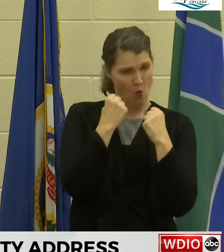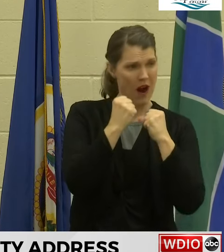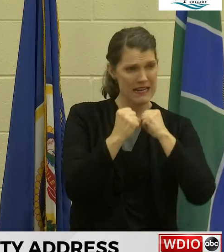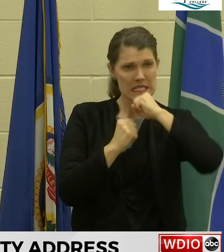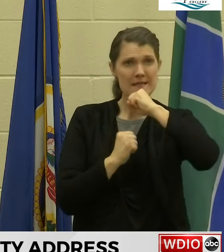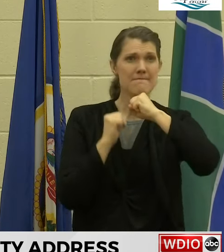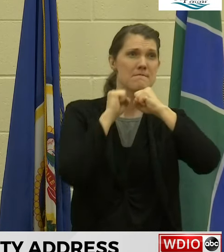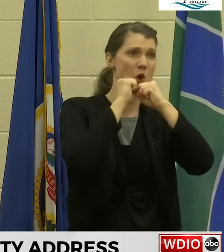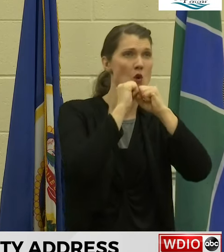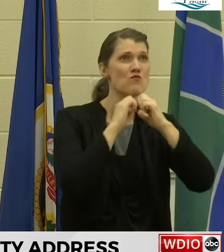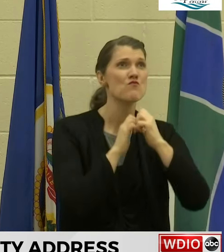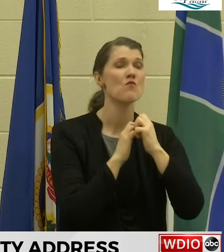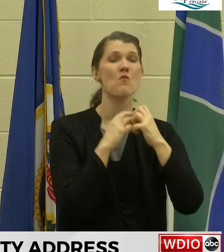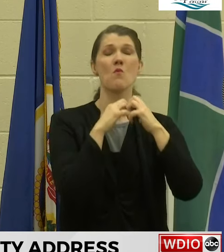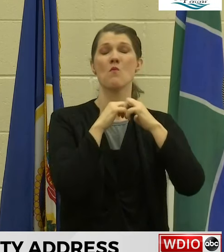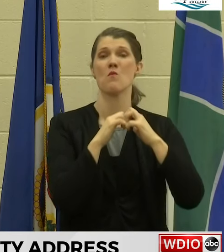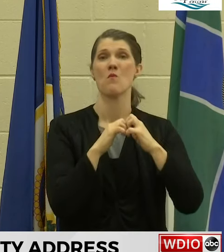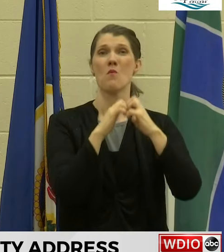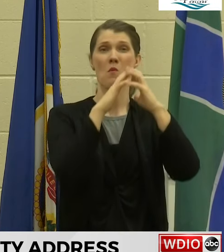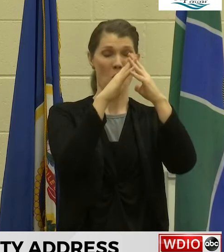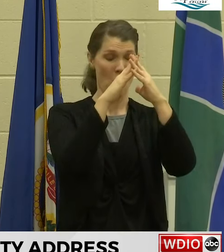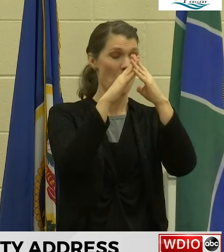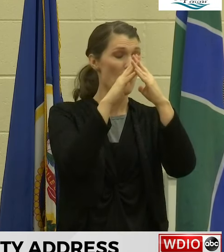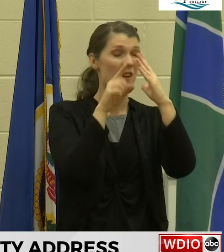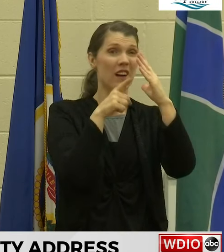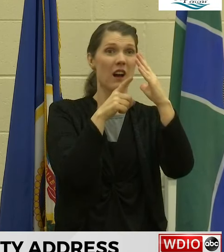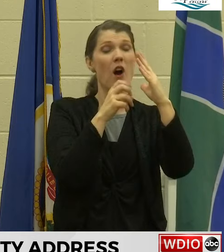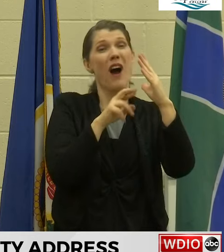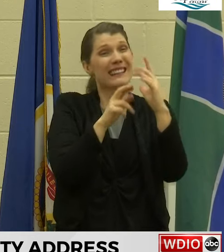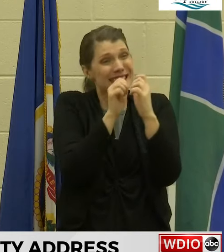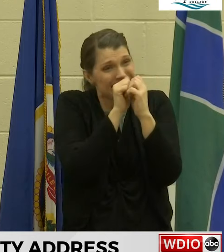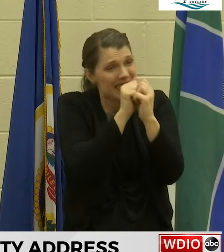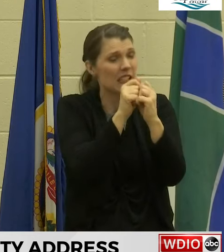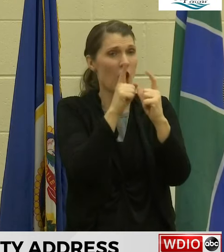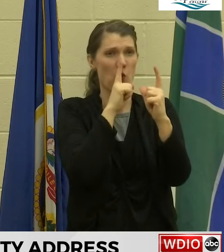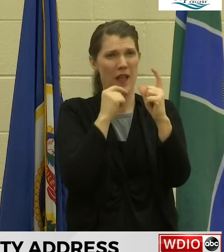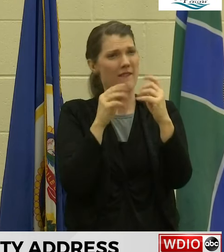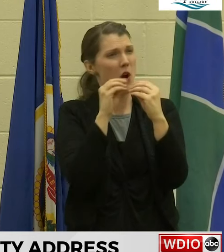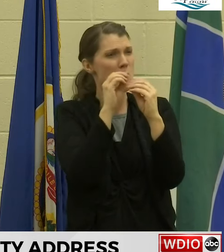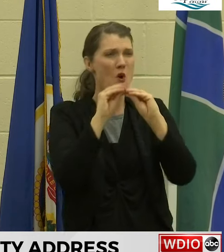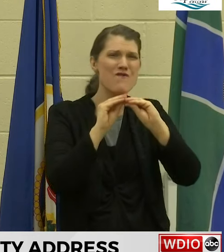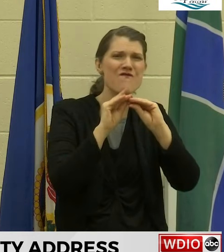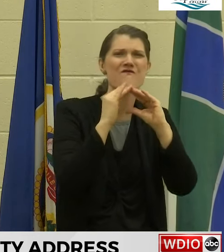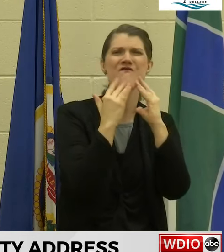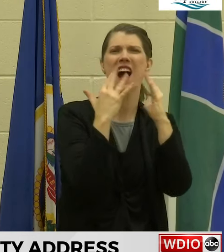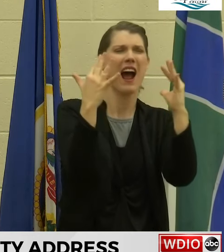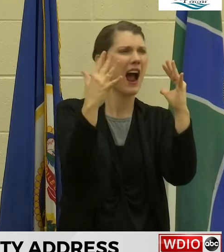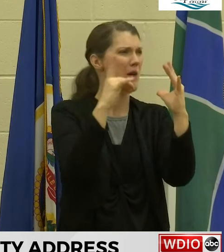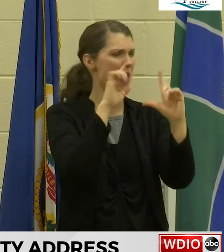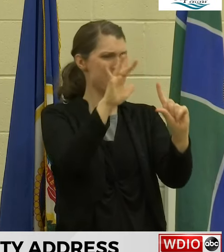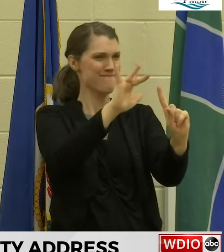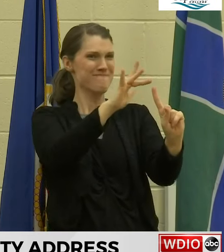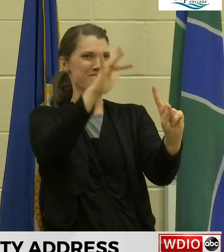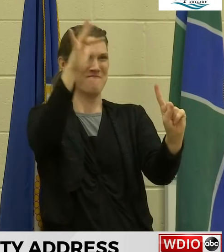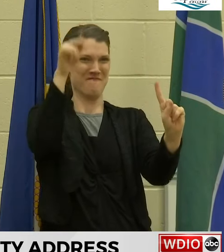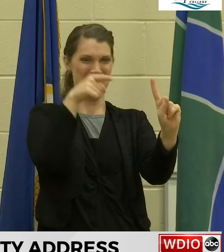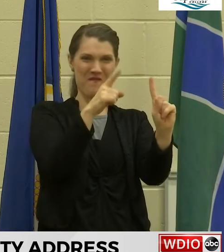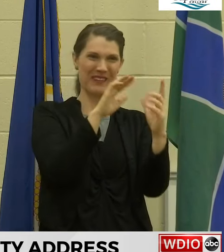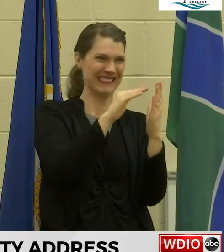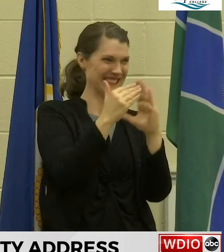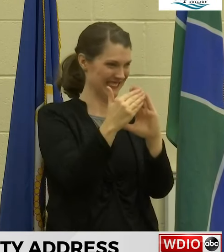move forward, and only together will we build a more dynamic and vibrant and equitable